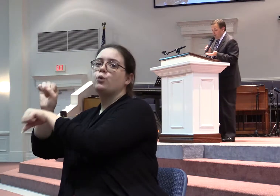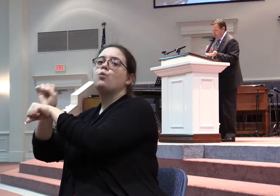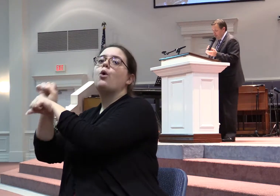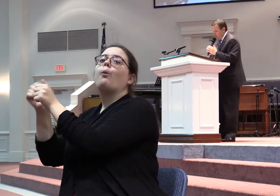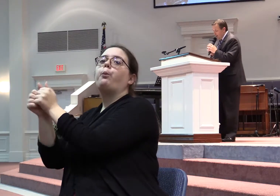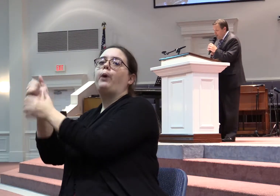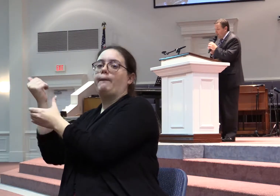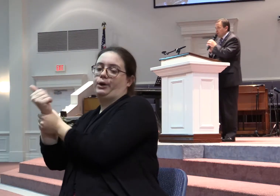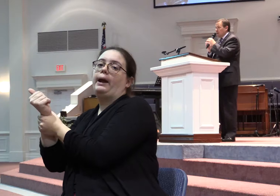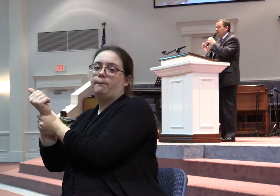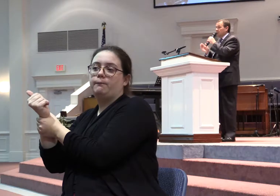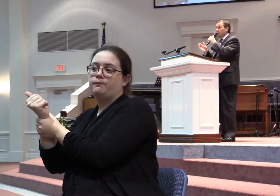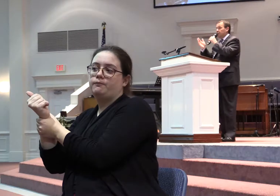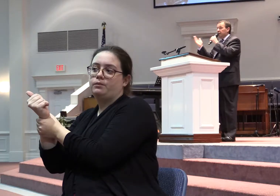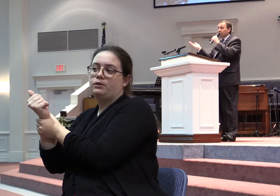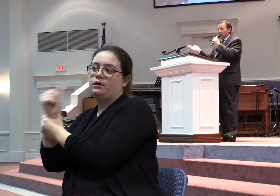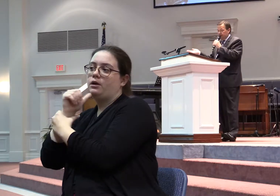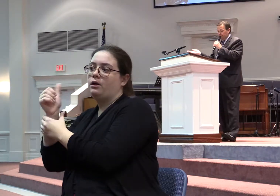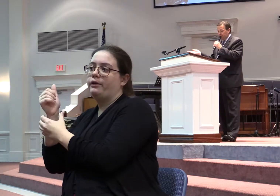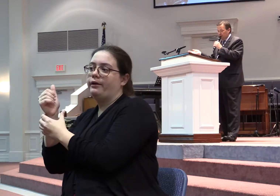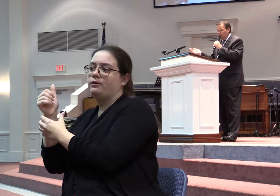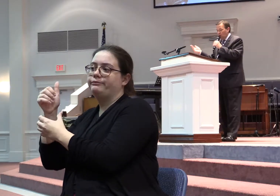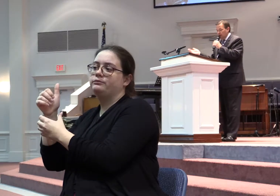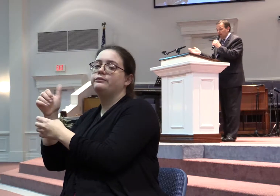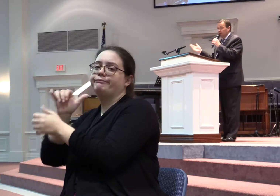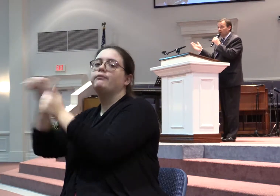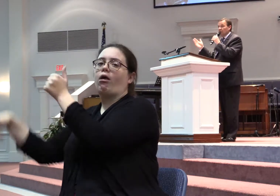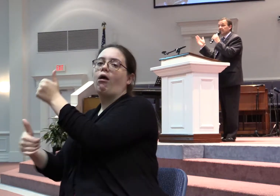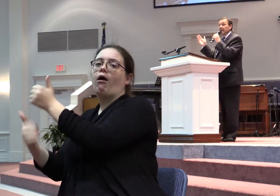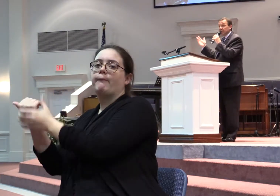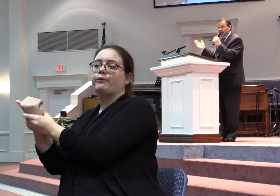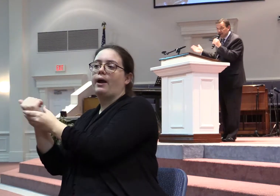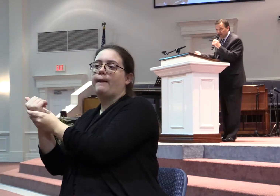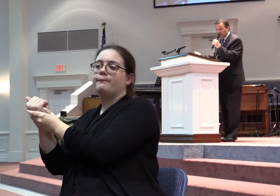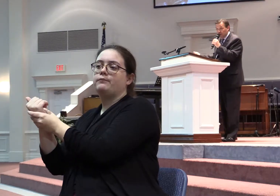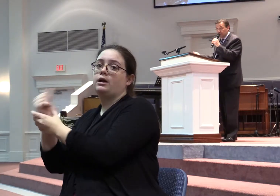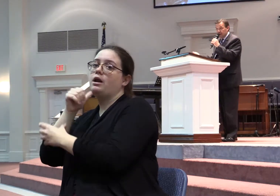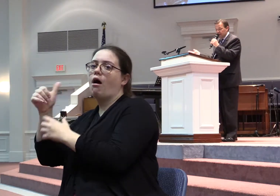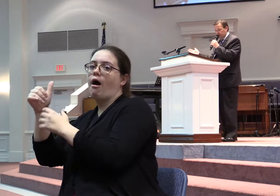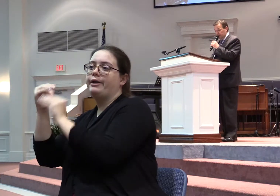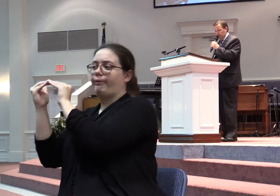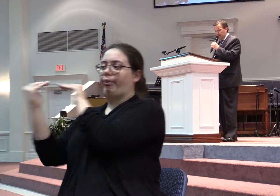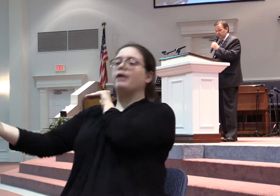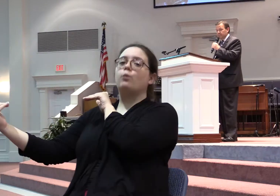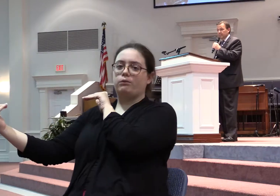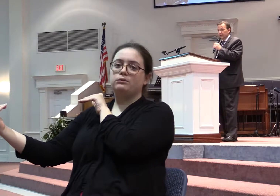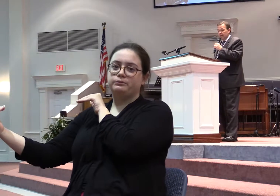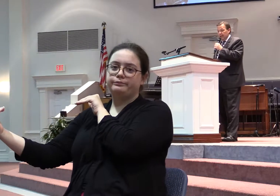Abraham rather than trying to compete with or live on the same level as